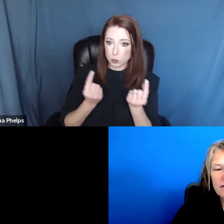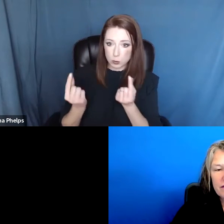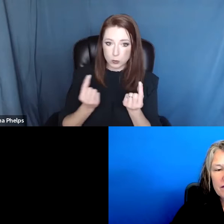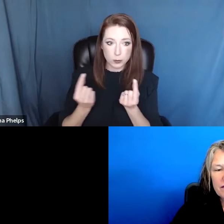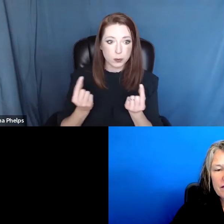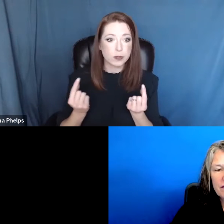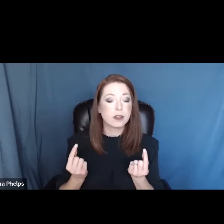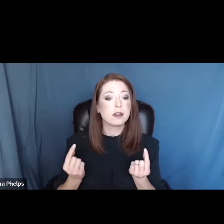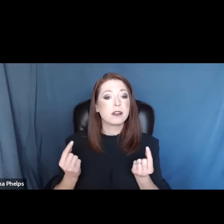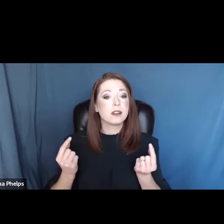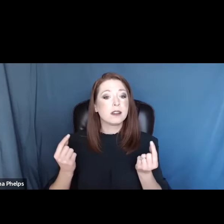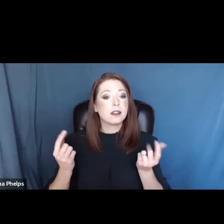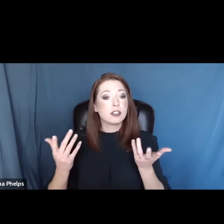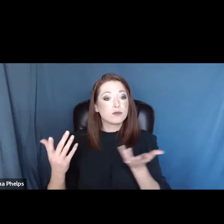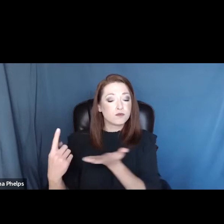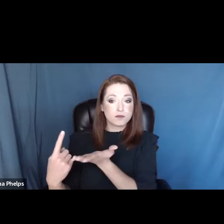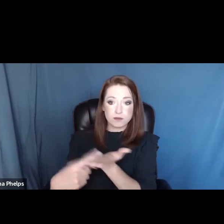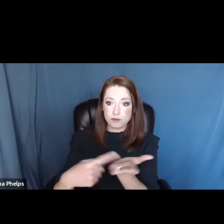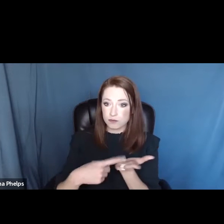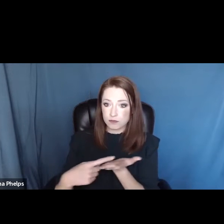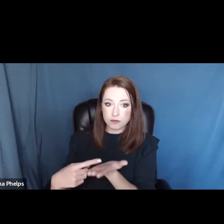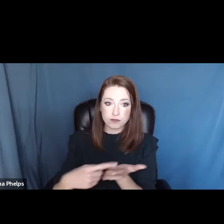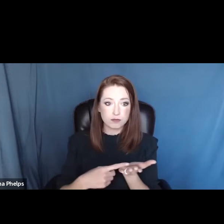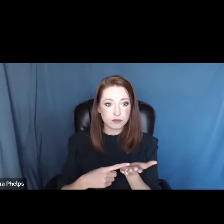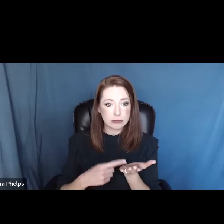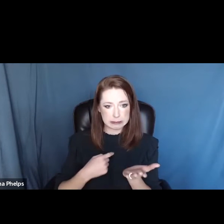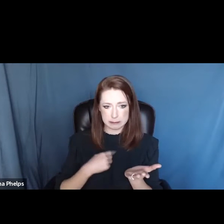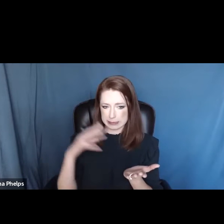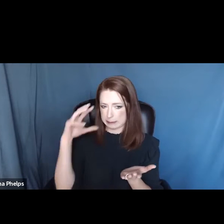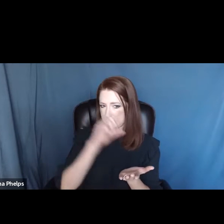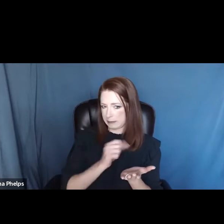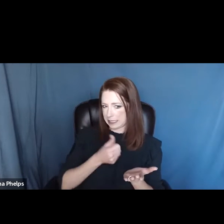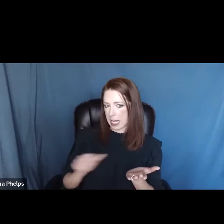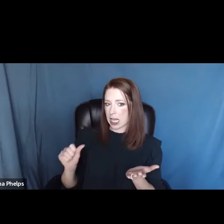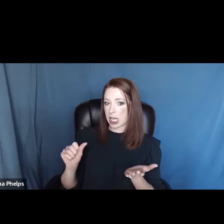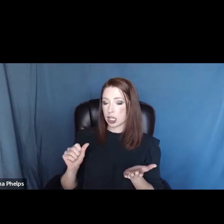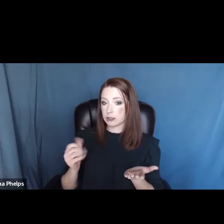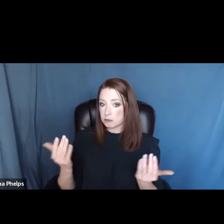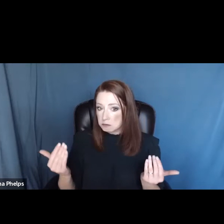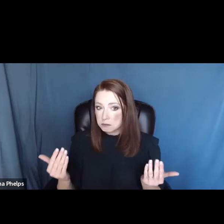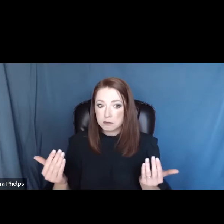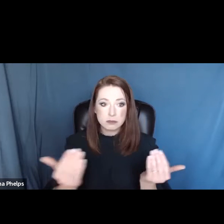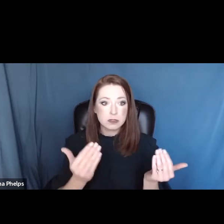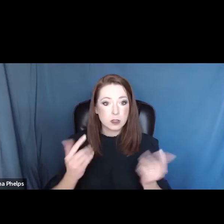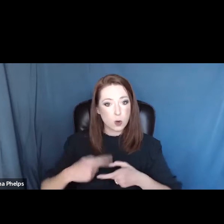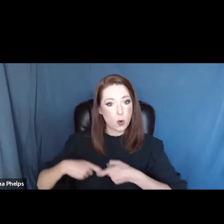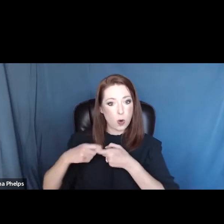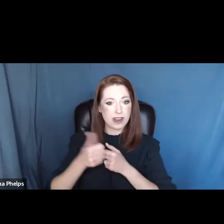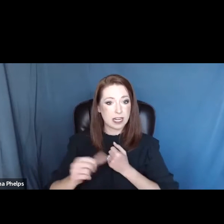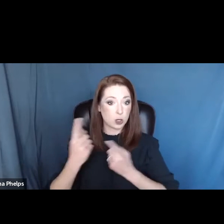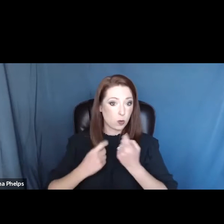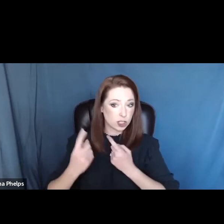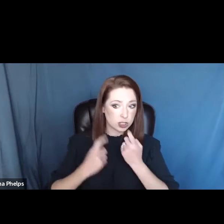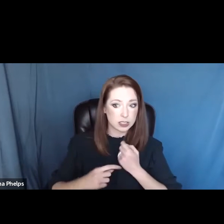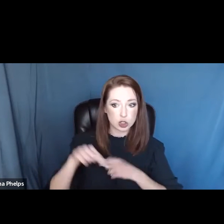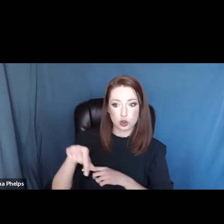to have a little bit of a discussion and see if I miss anything. We can pause, maybe first answer any questions that are in the Q&A. I